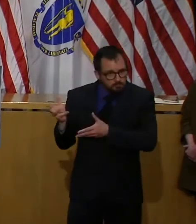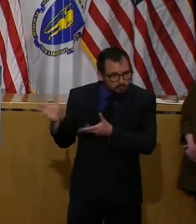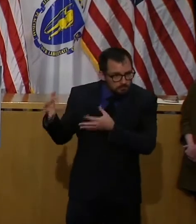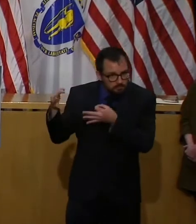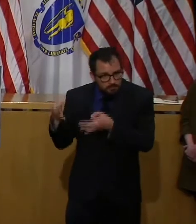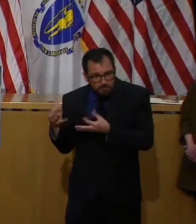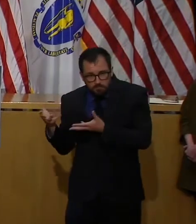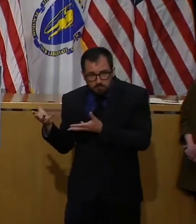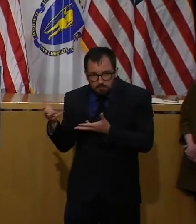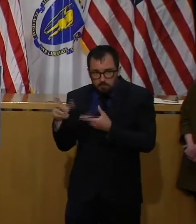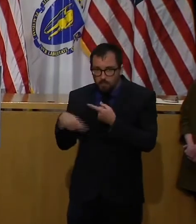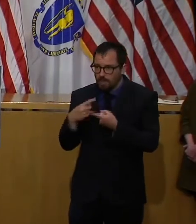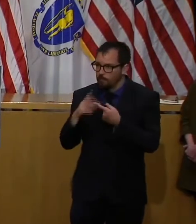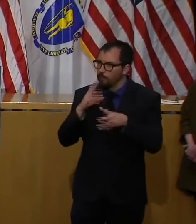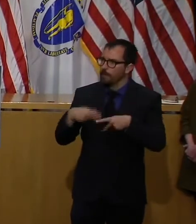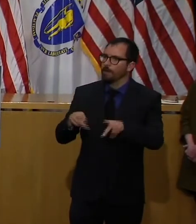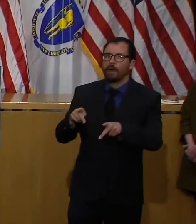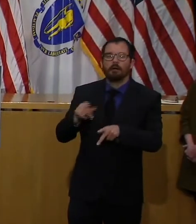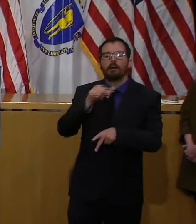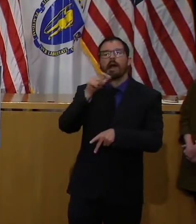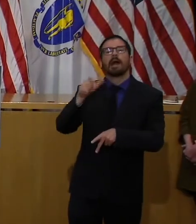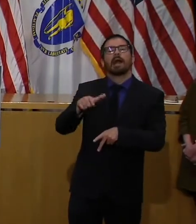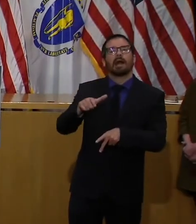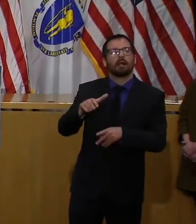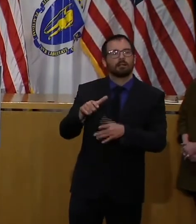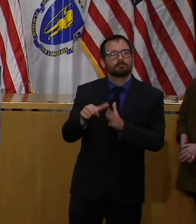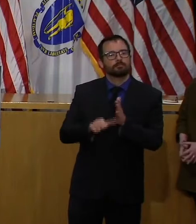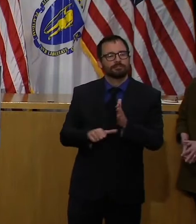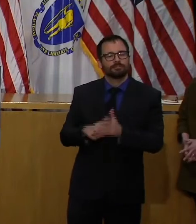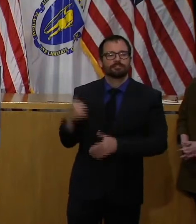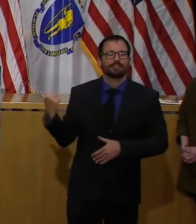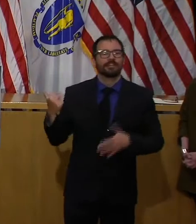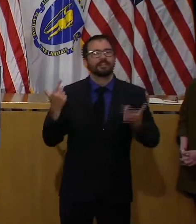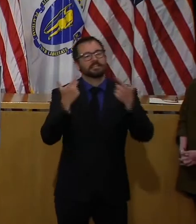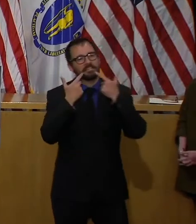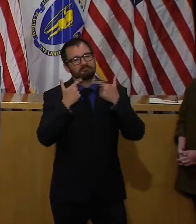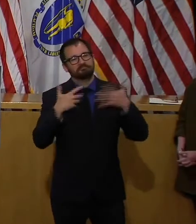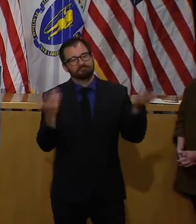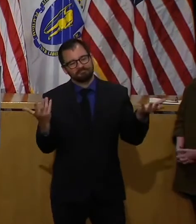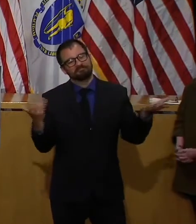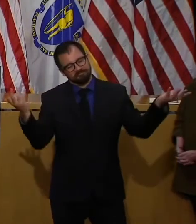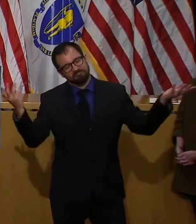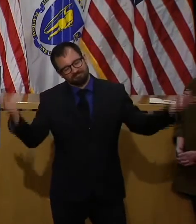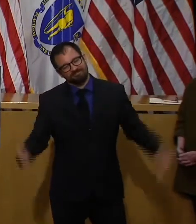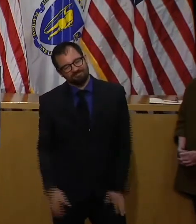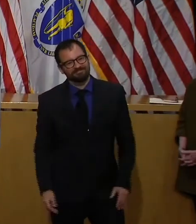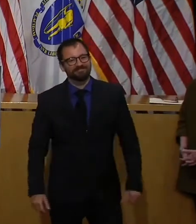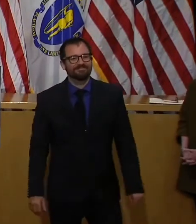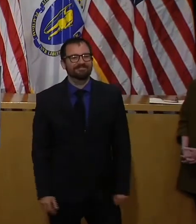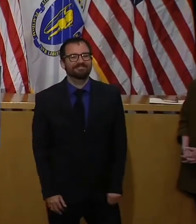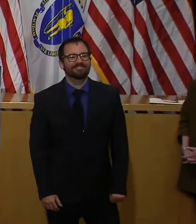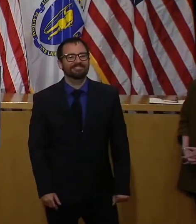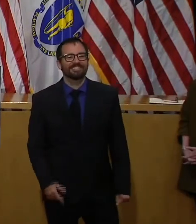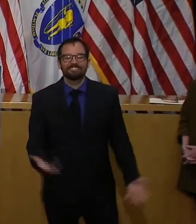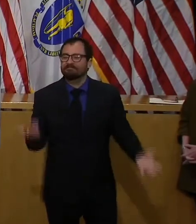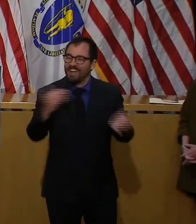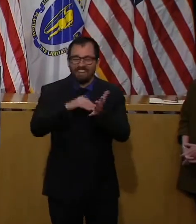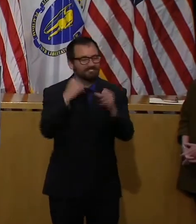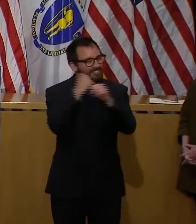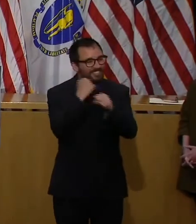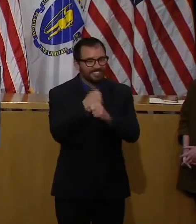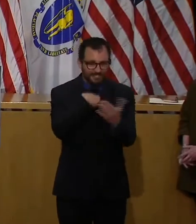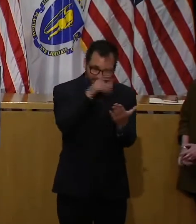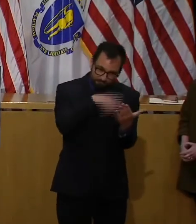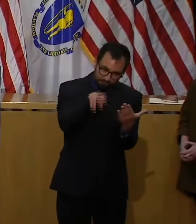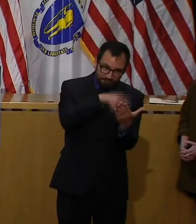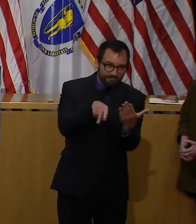elsewhere. So, data, data, data is going to